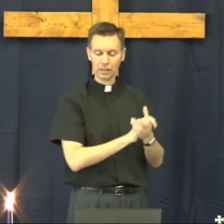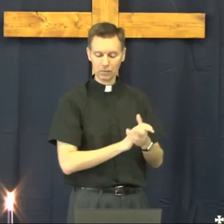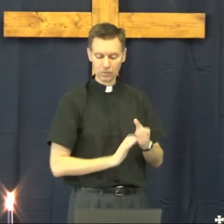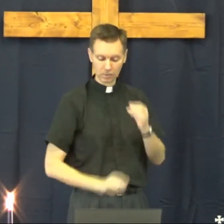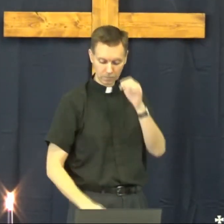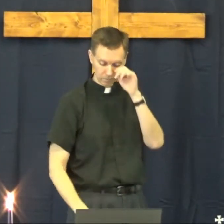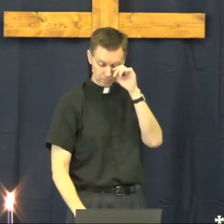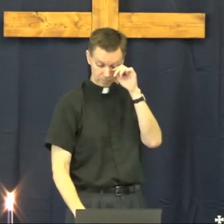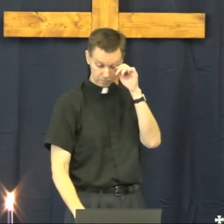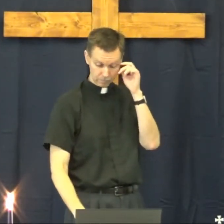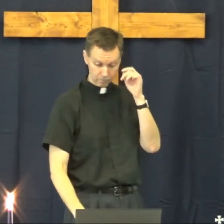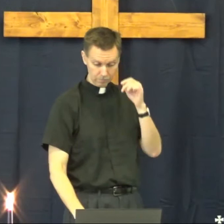believed.